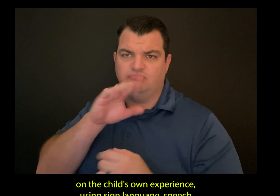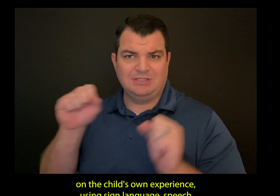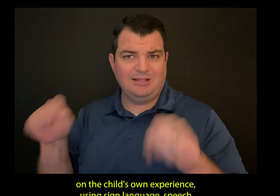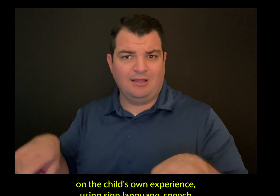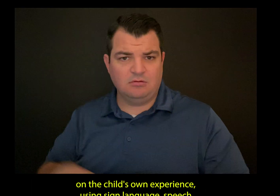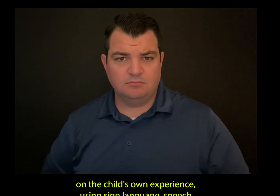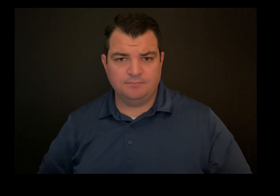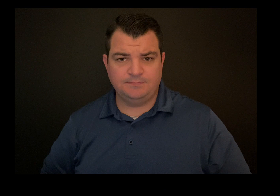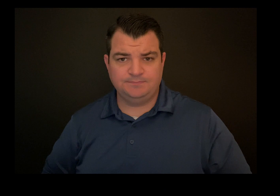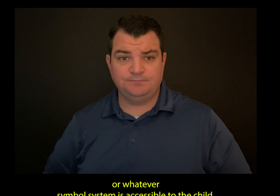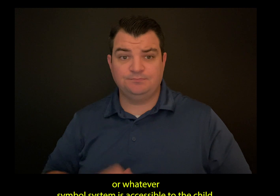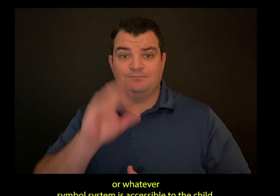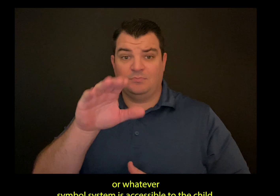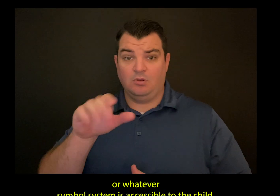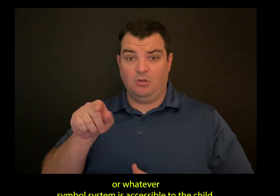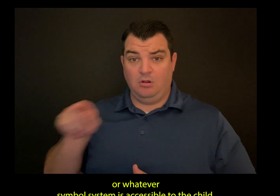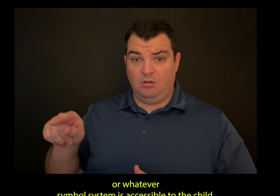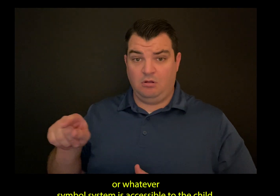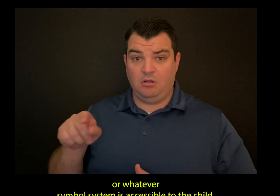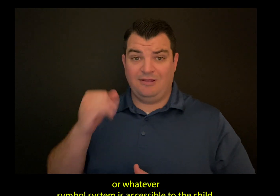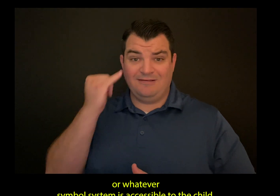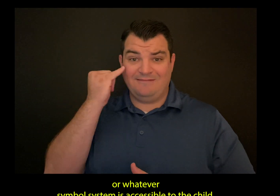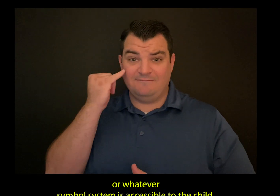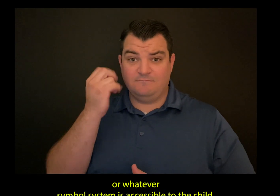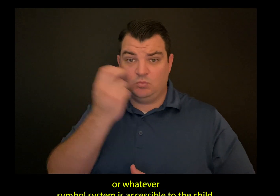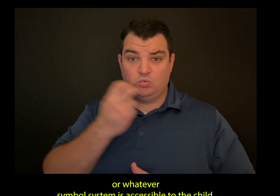language, speech, or whatever symbol system is accessible to the child.